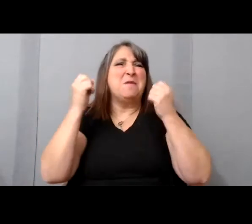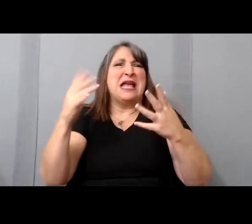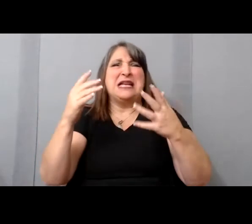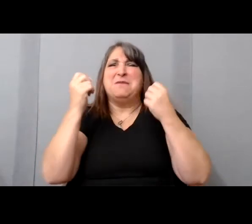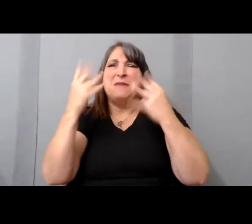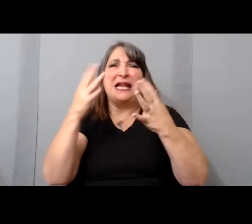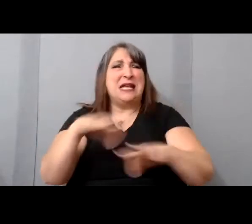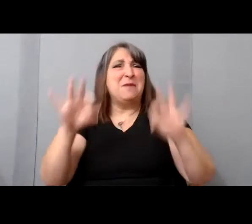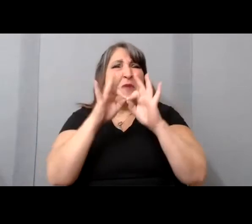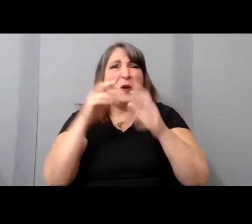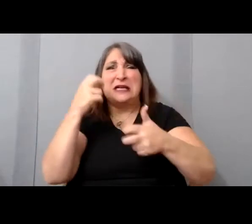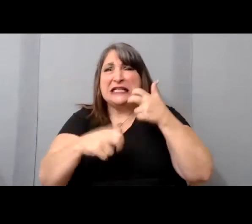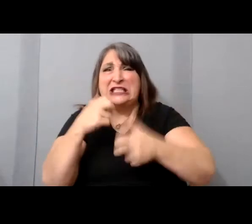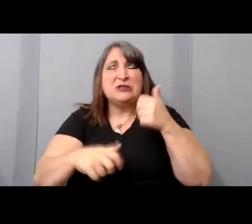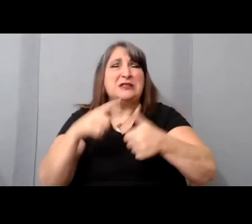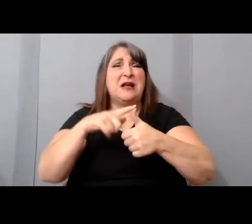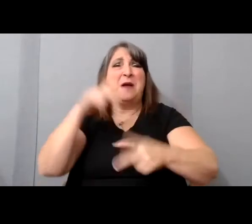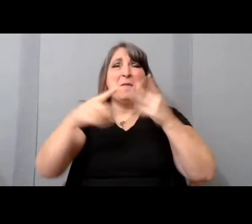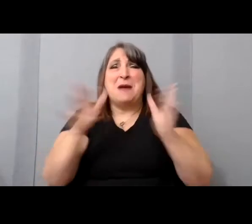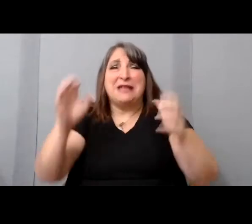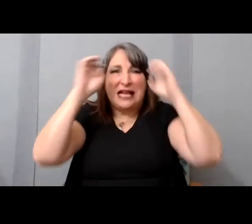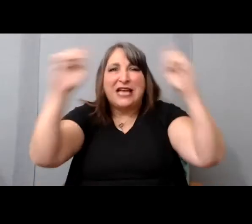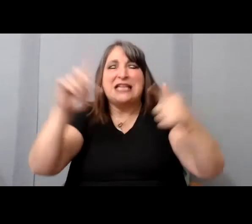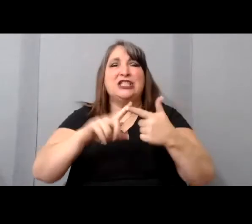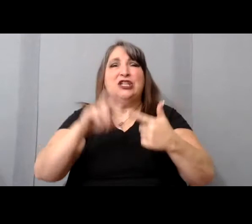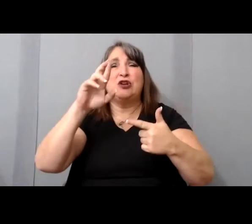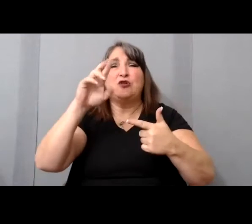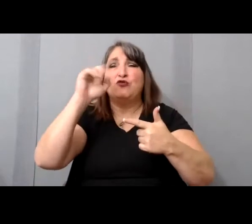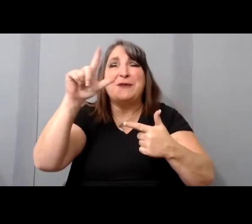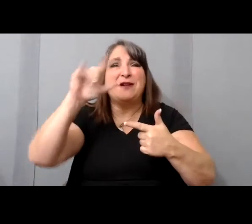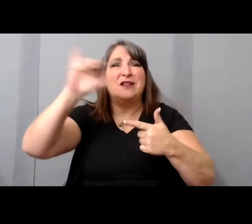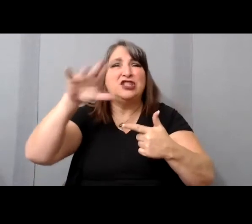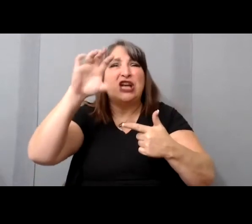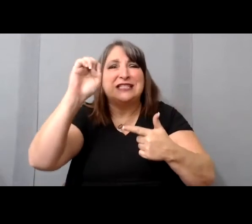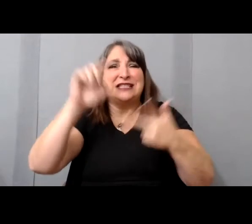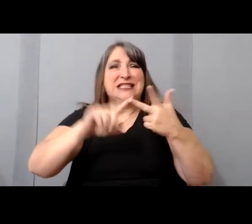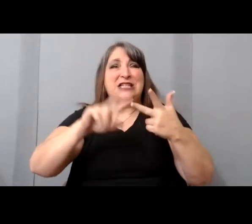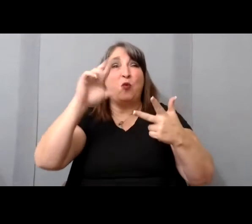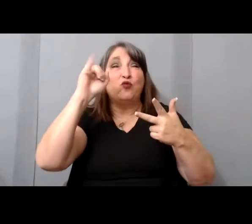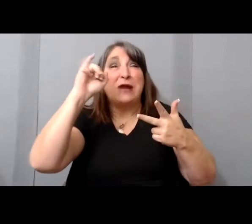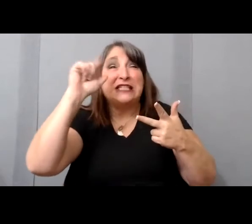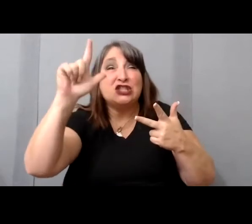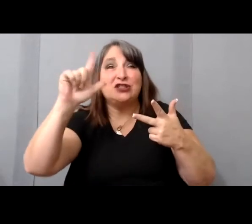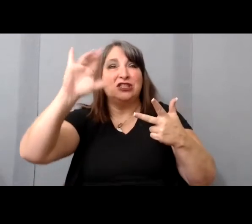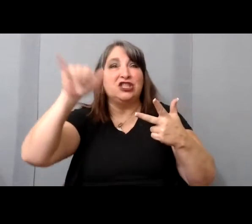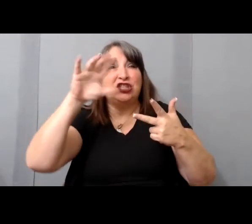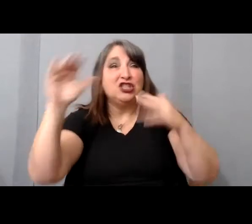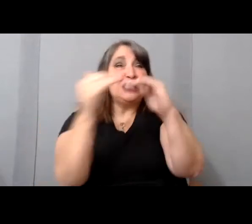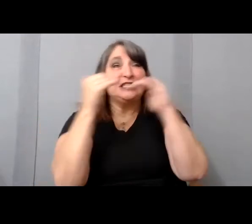public education, criminal justice reform, racial justice, and much, much more. Hailing all the way from San